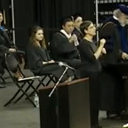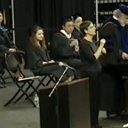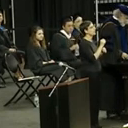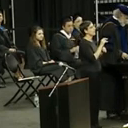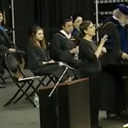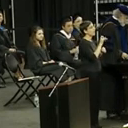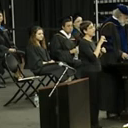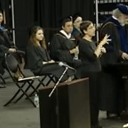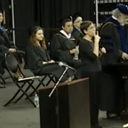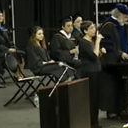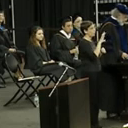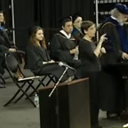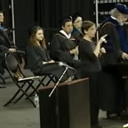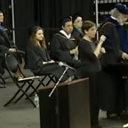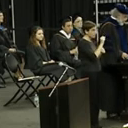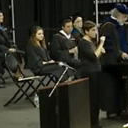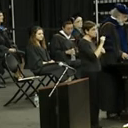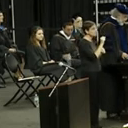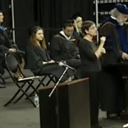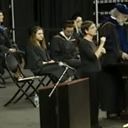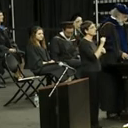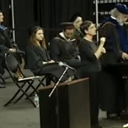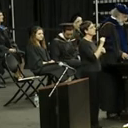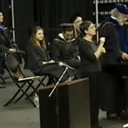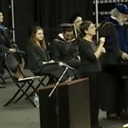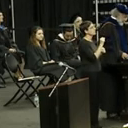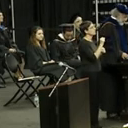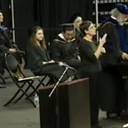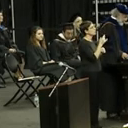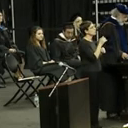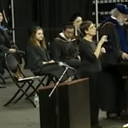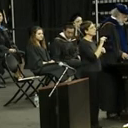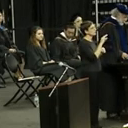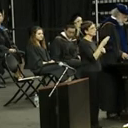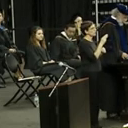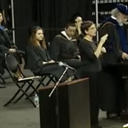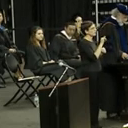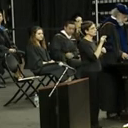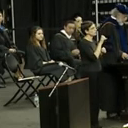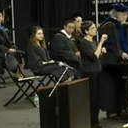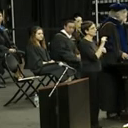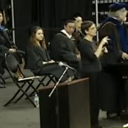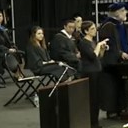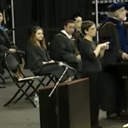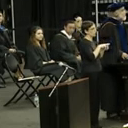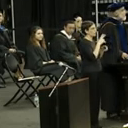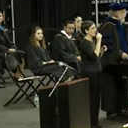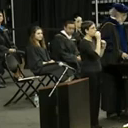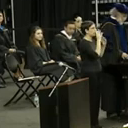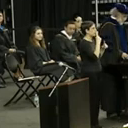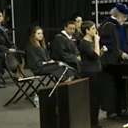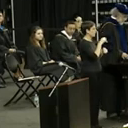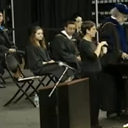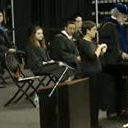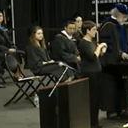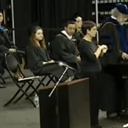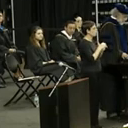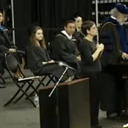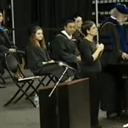the College of Liberal Arts and Sciences, Herman J. and Elaine S. Schmidt Chair, and Professor of English.